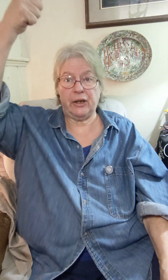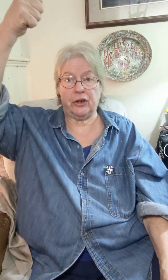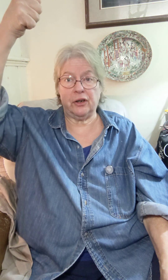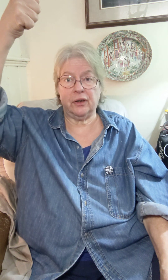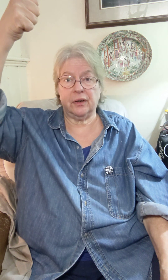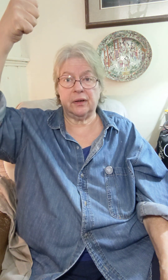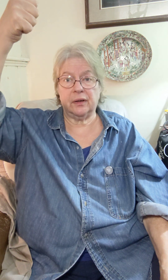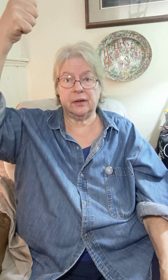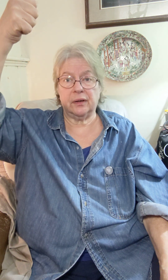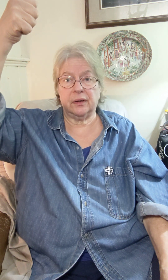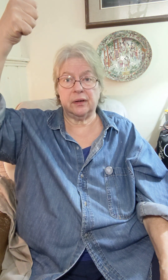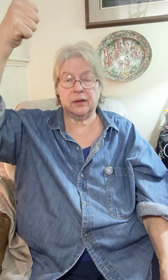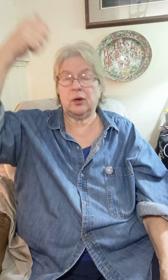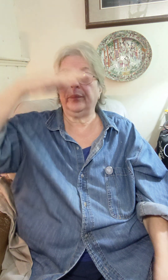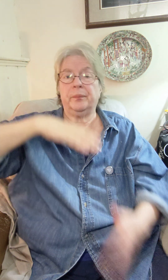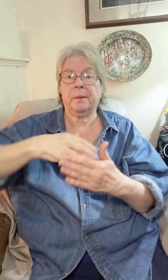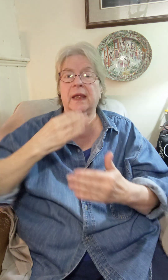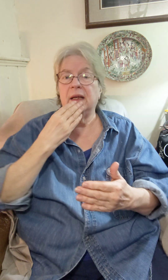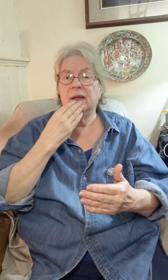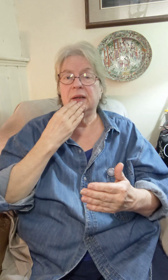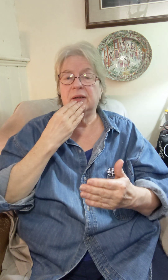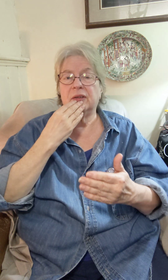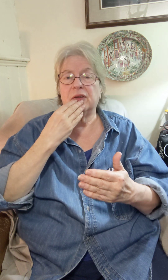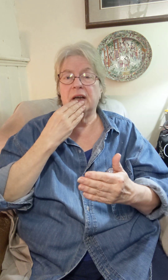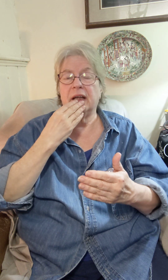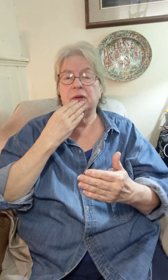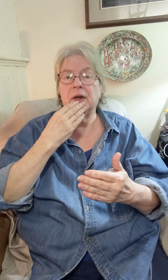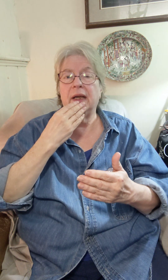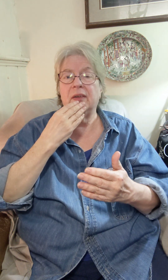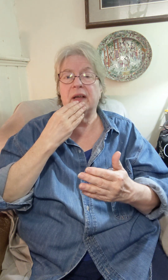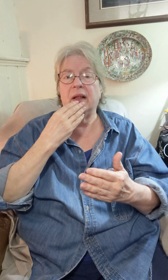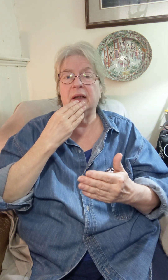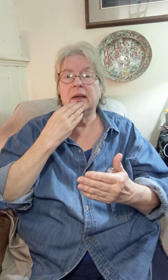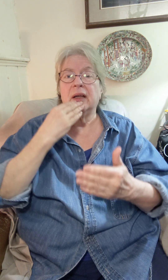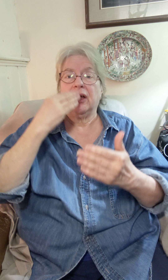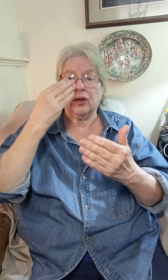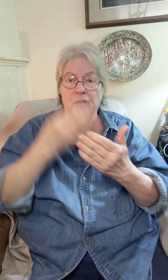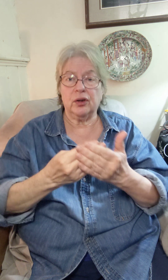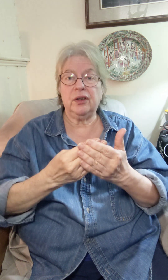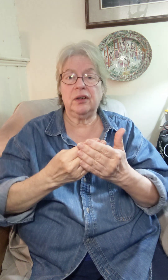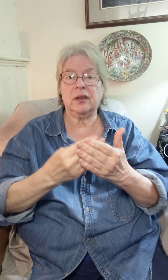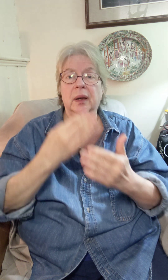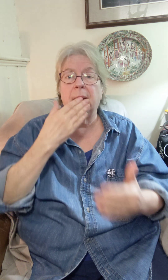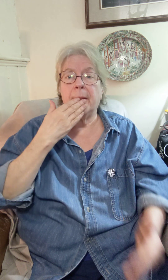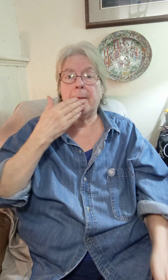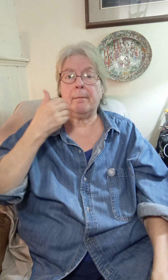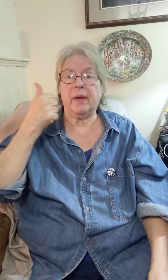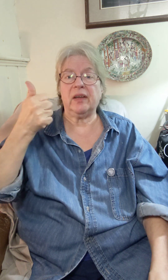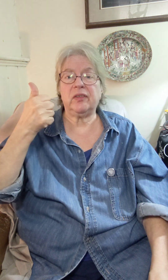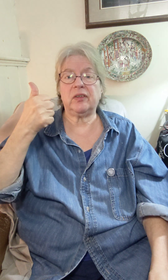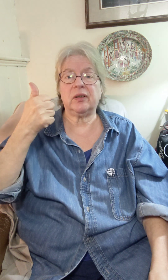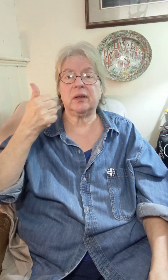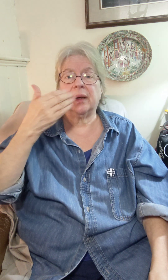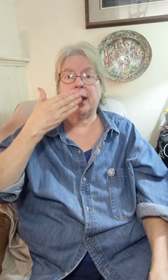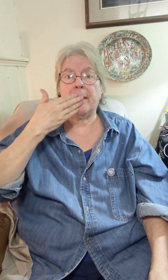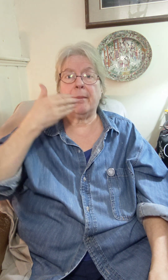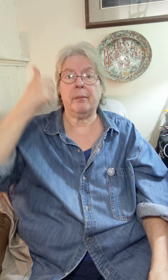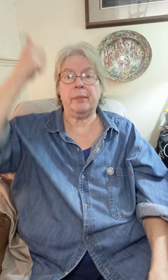better. Nope. Try again. Try again, Sal. Good, best,